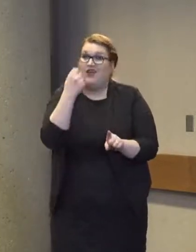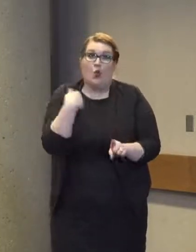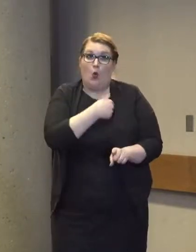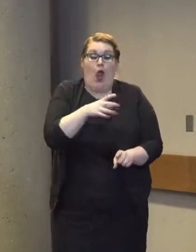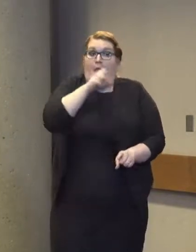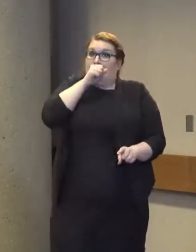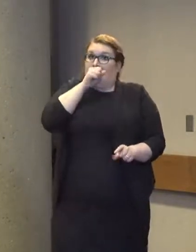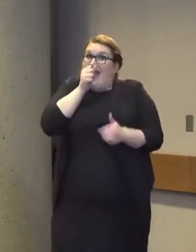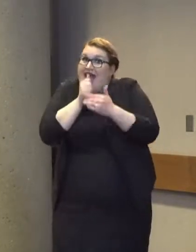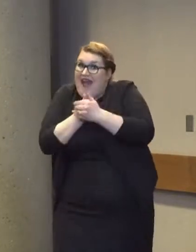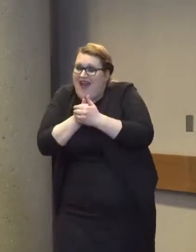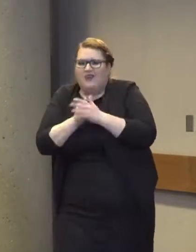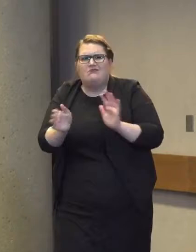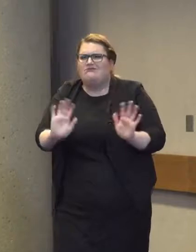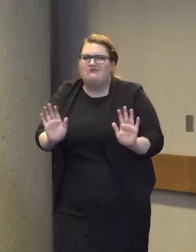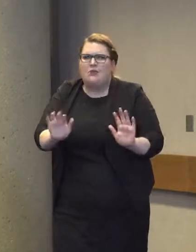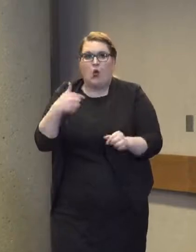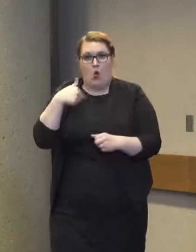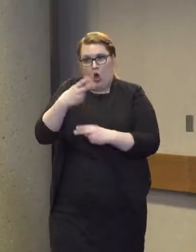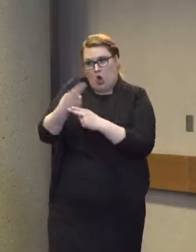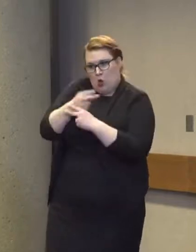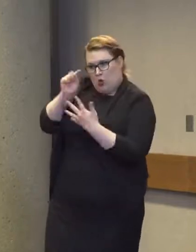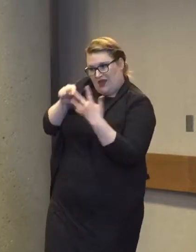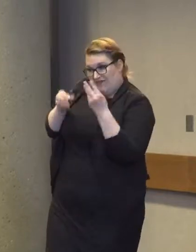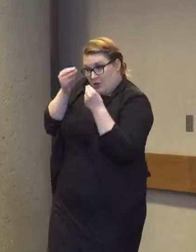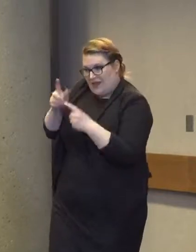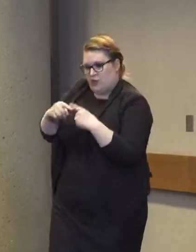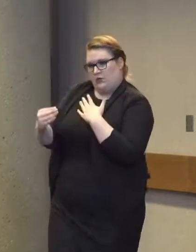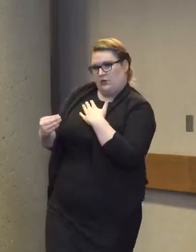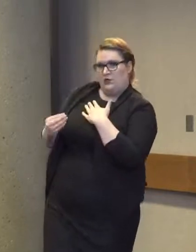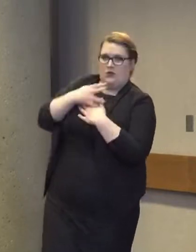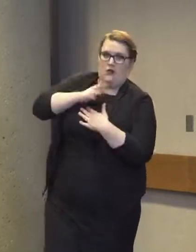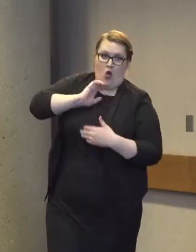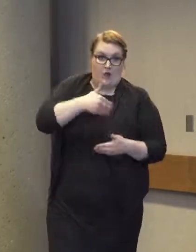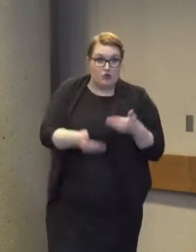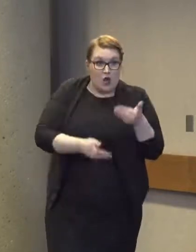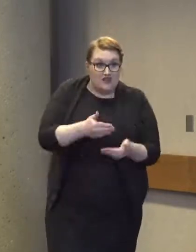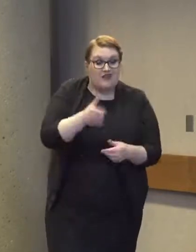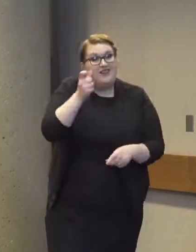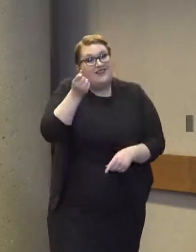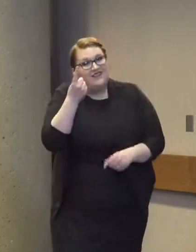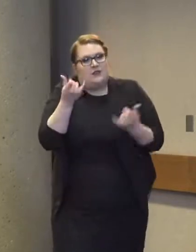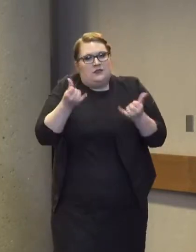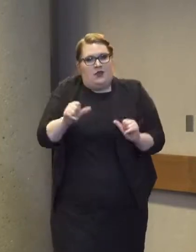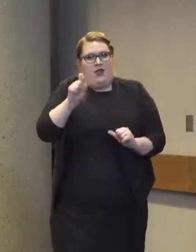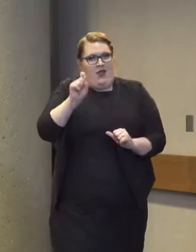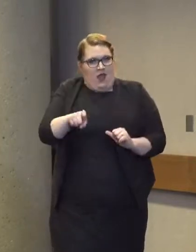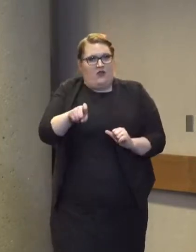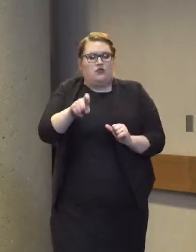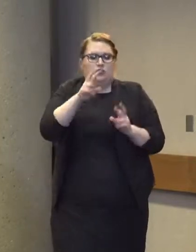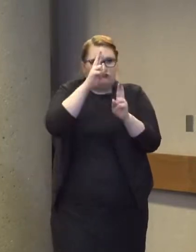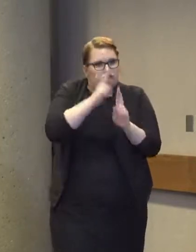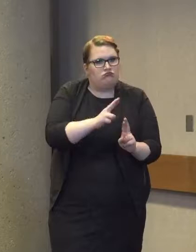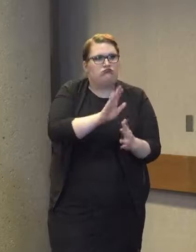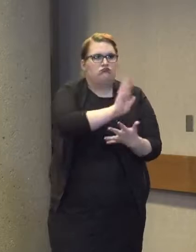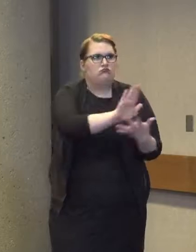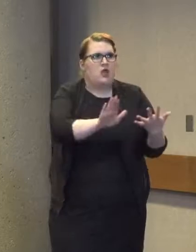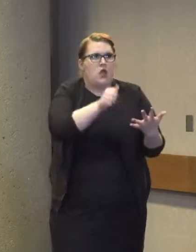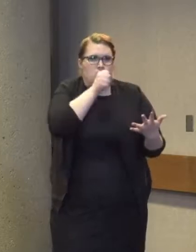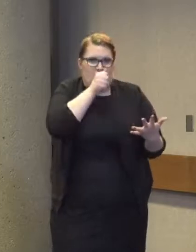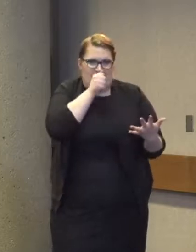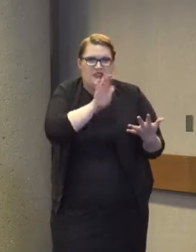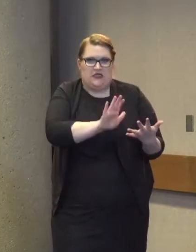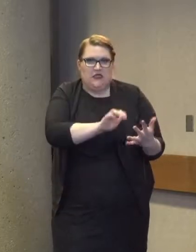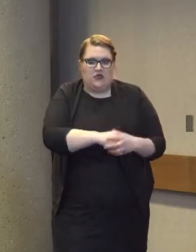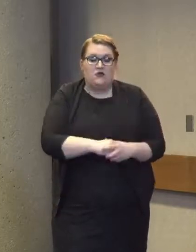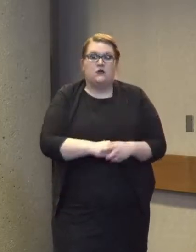We are using that information to inform our processes, but we are also respecting the privacy of the individuals who have been impacted by the